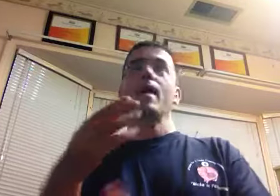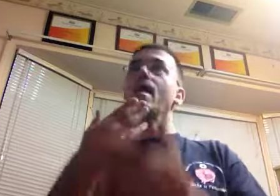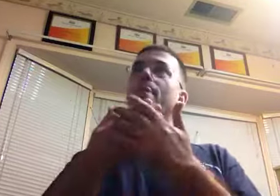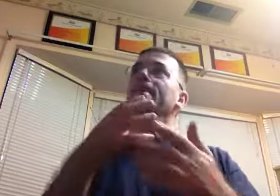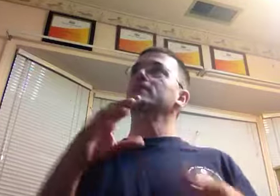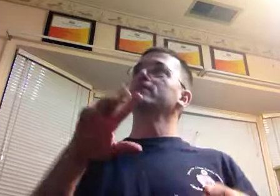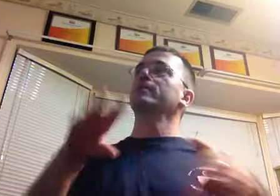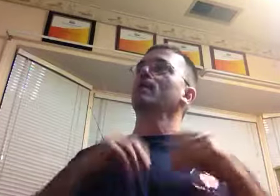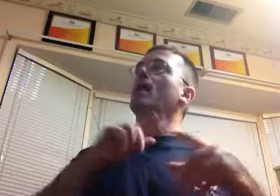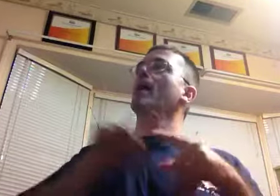Well, thank you. How can I help?